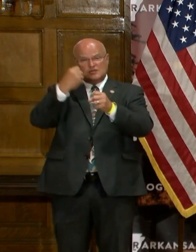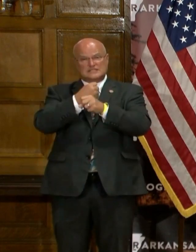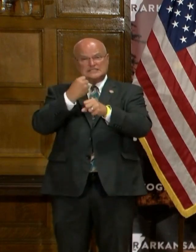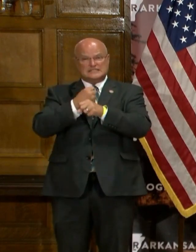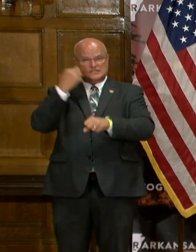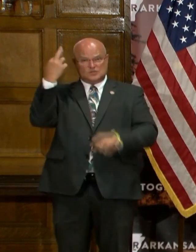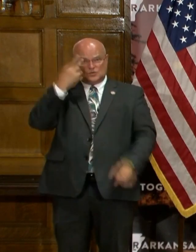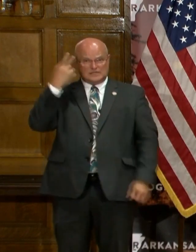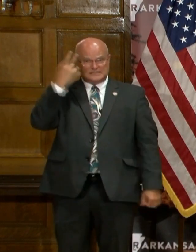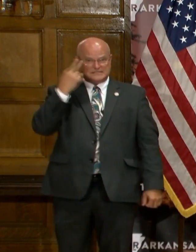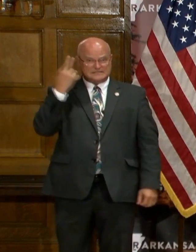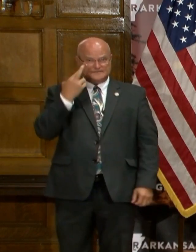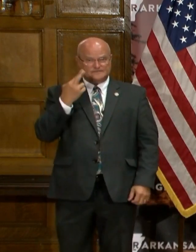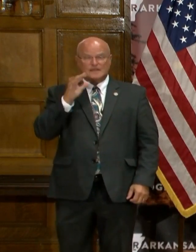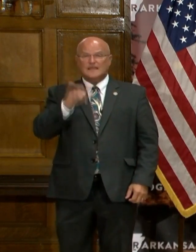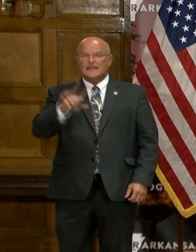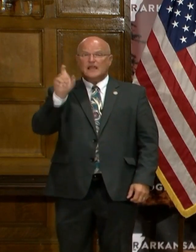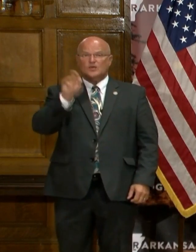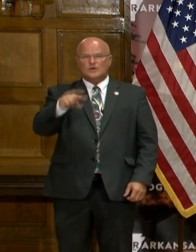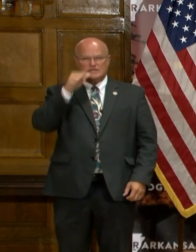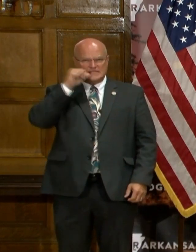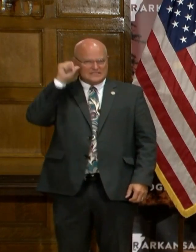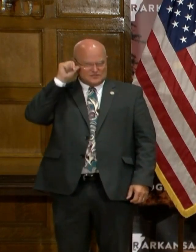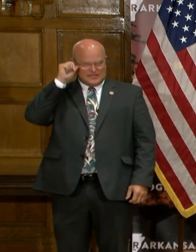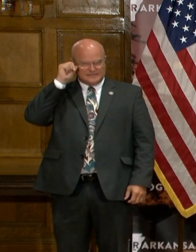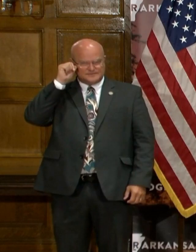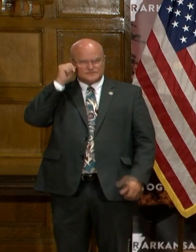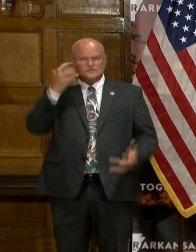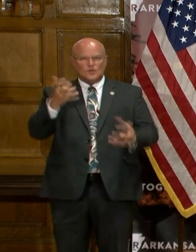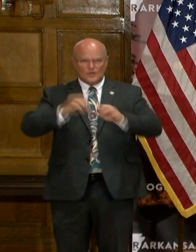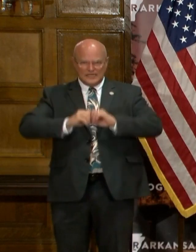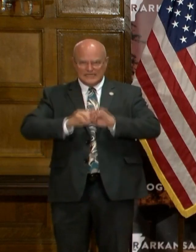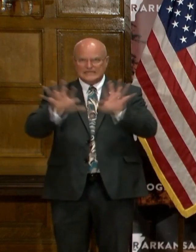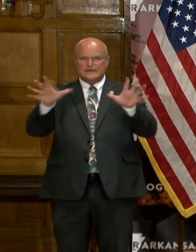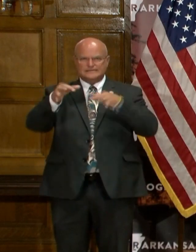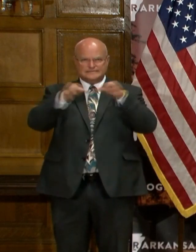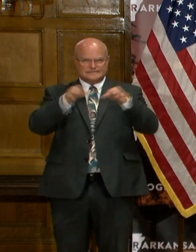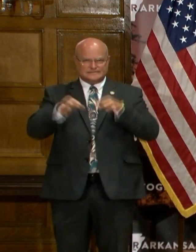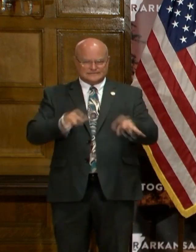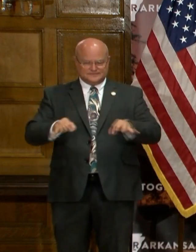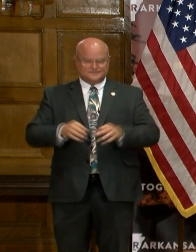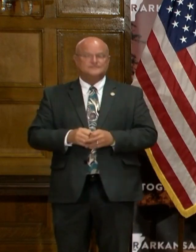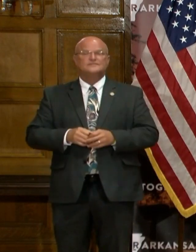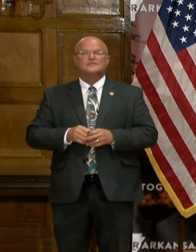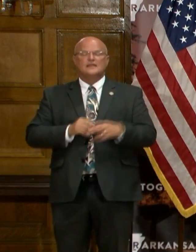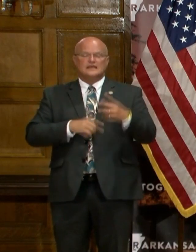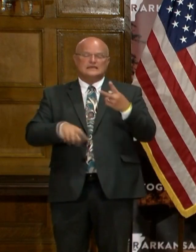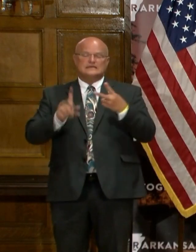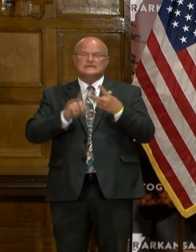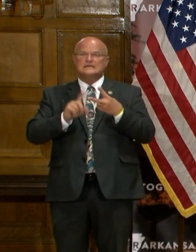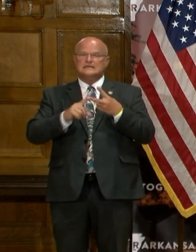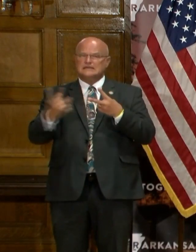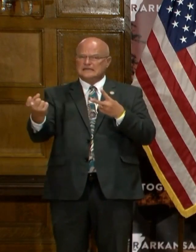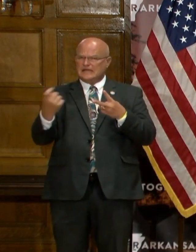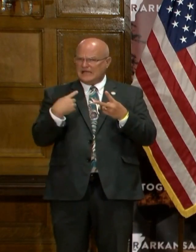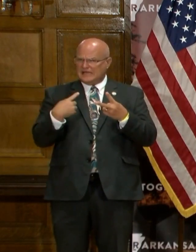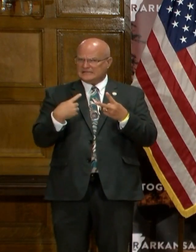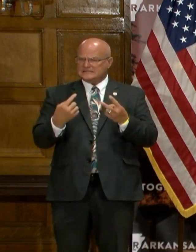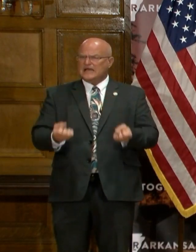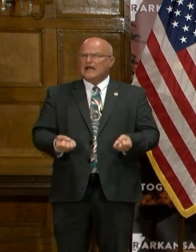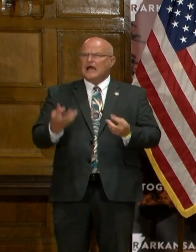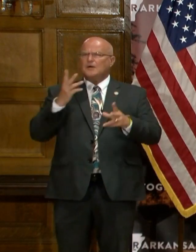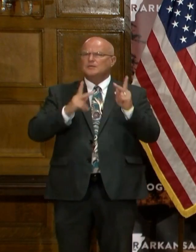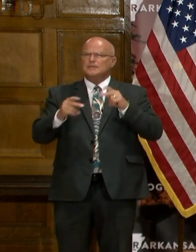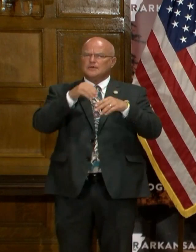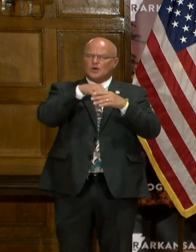statistical purposes. That question was asked yesterday. We wanted to be able to cover that. And then secondly, was asked about how many people